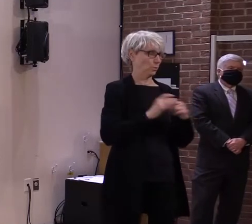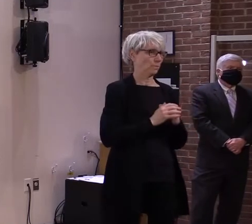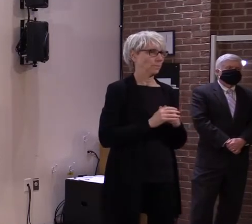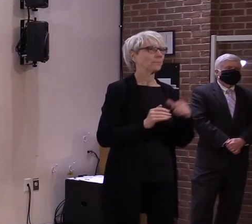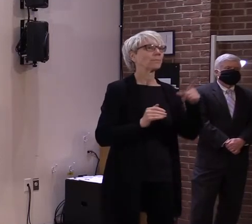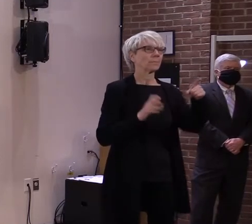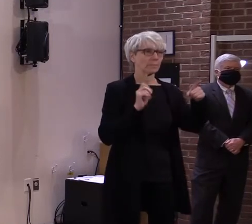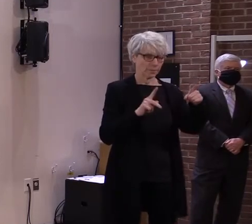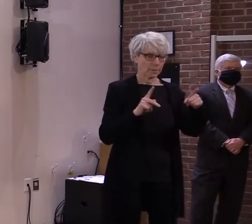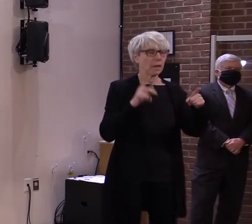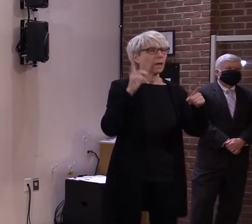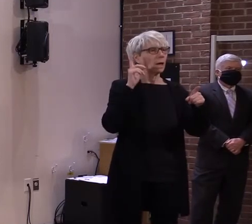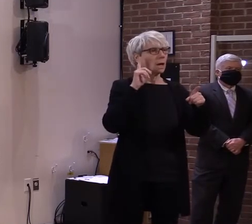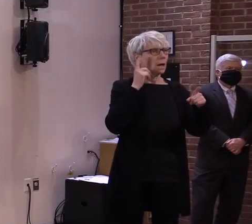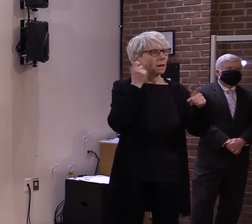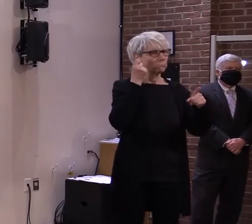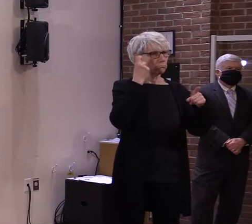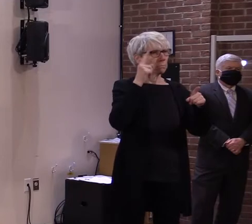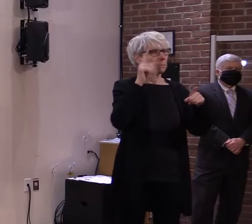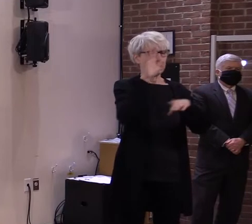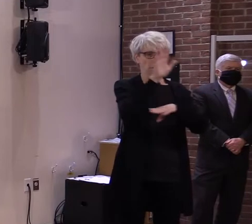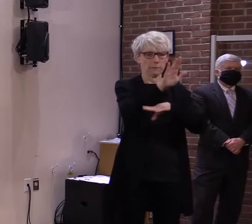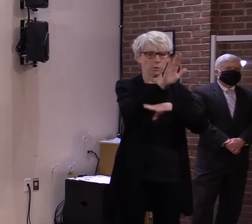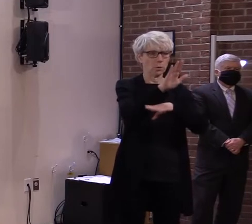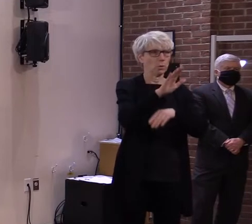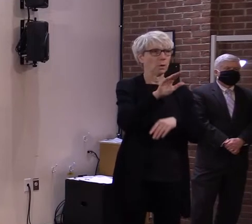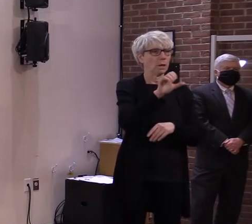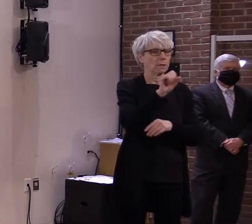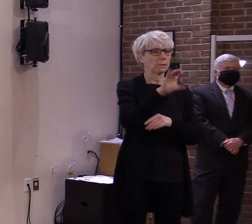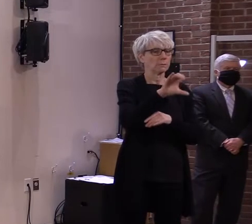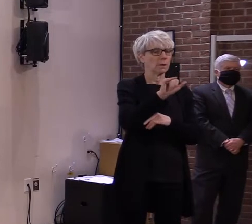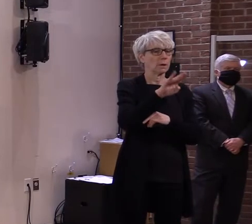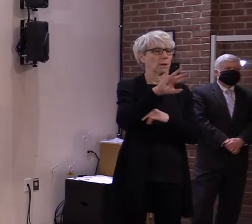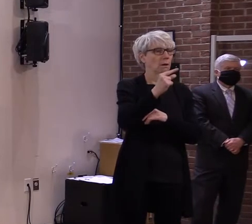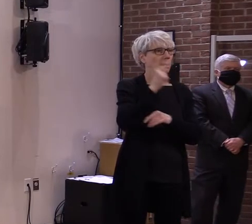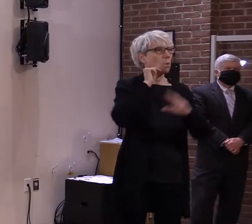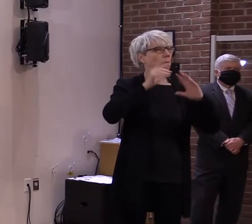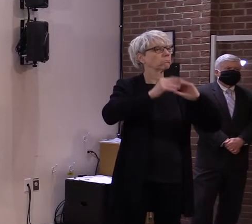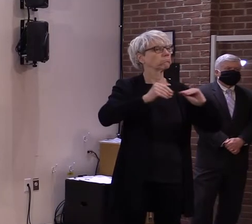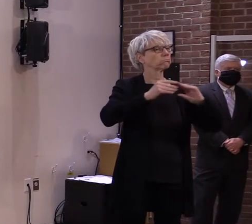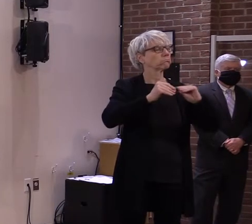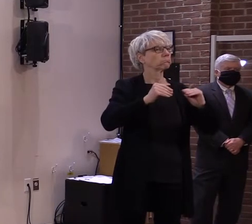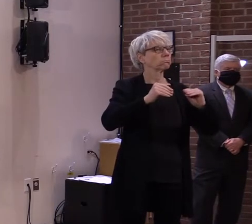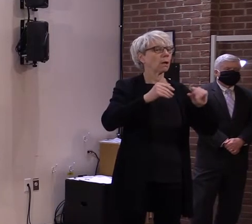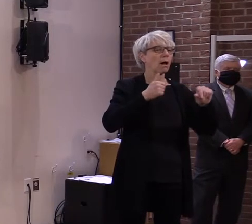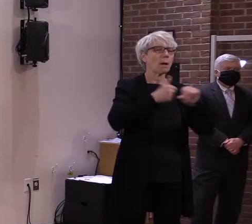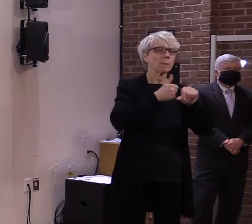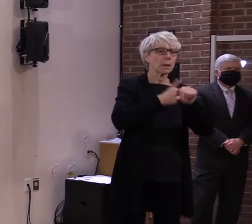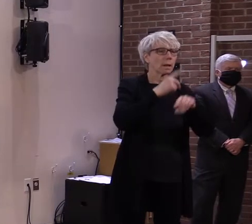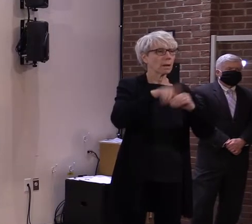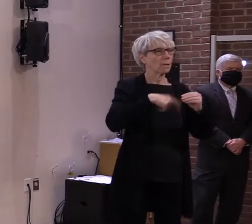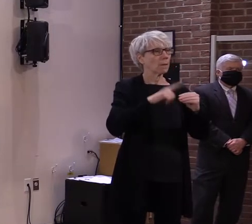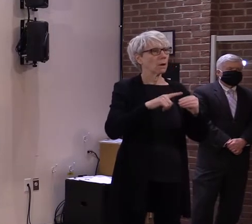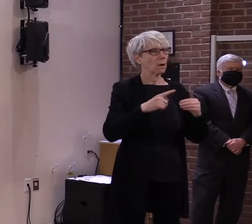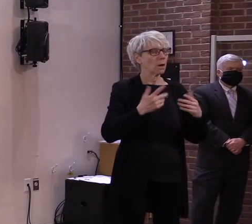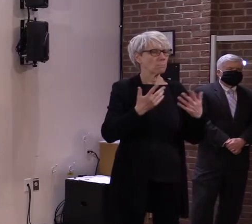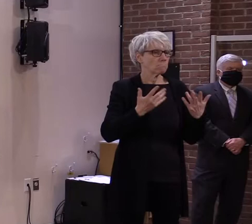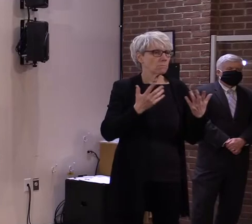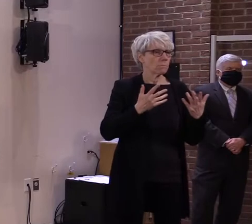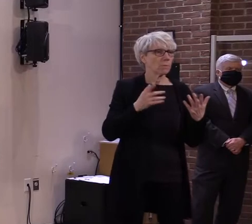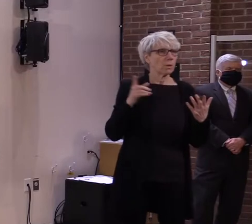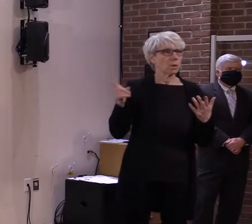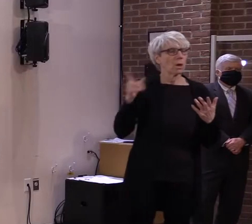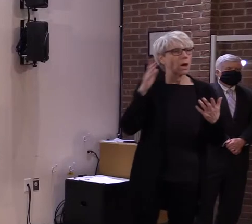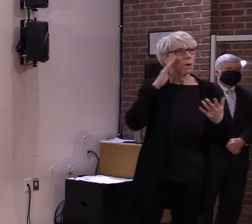This afternoon, Secretary Young will be giving an update as to sort of, you know, how you'd like to see the